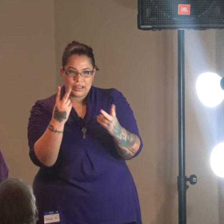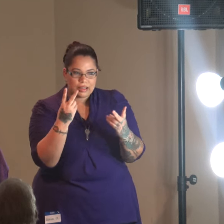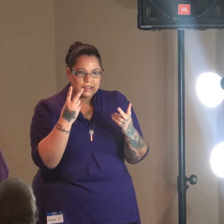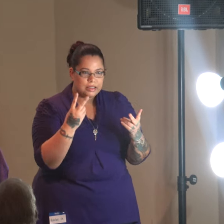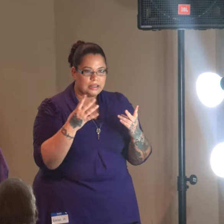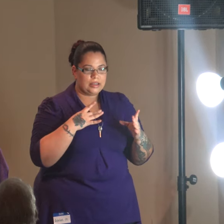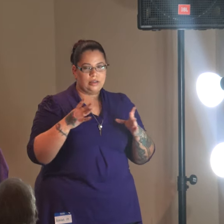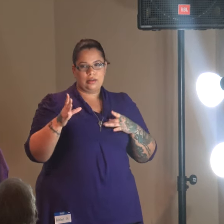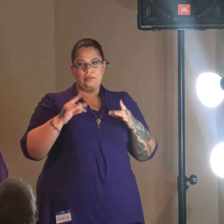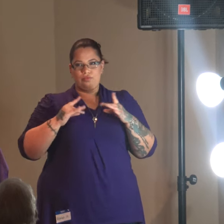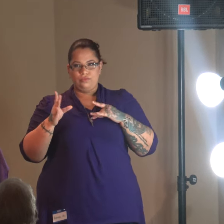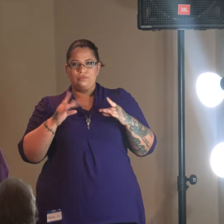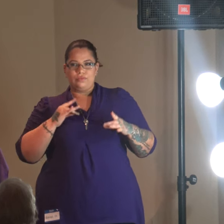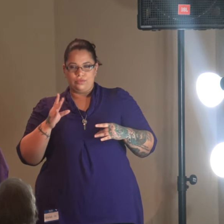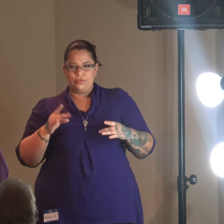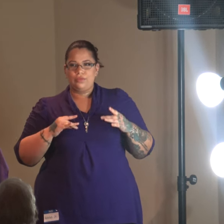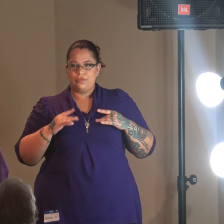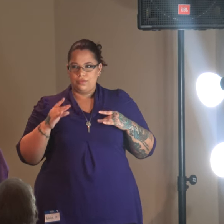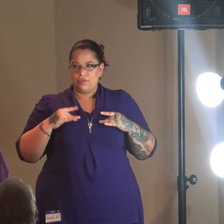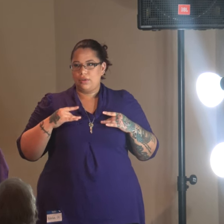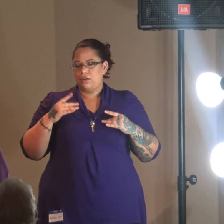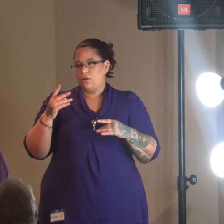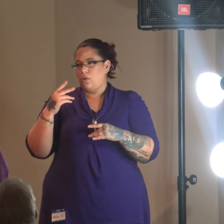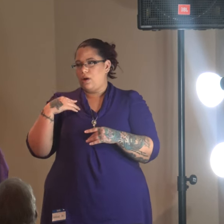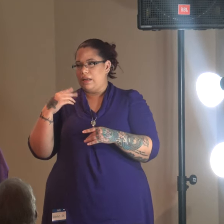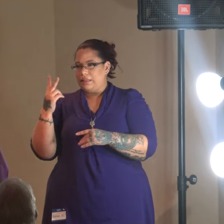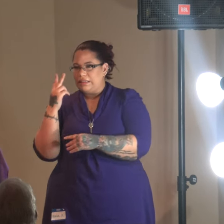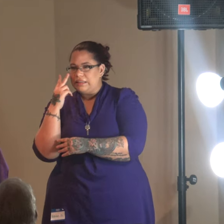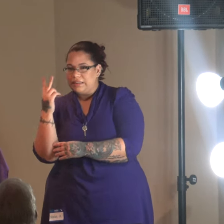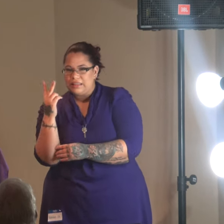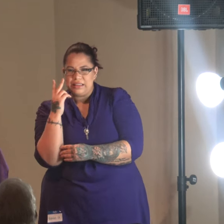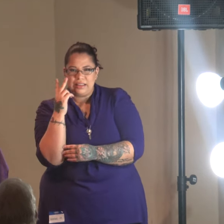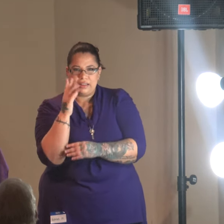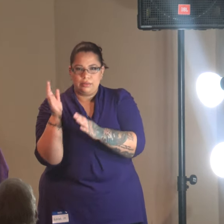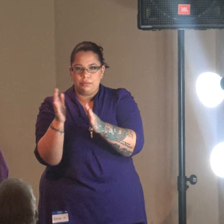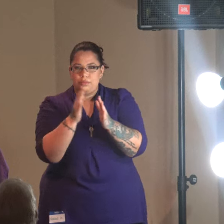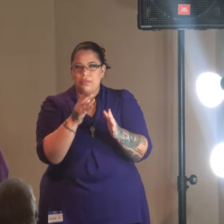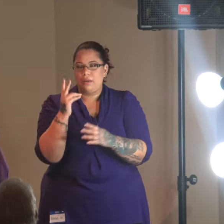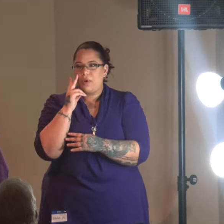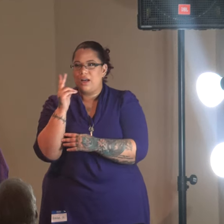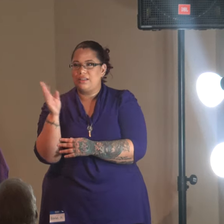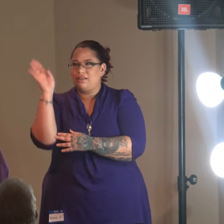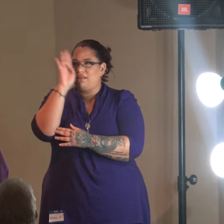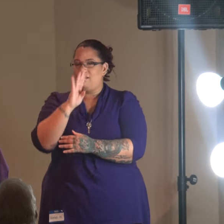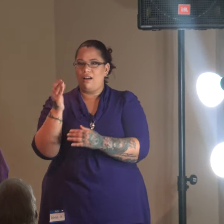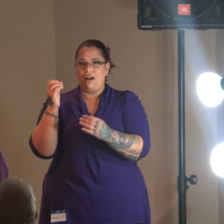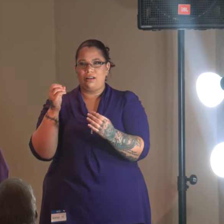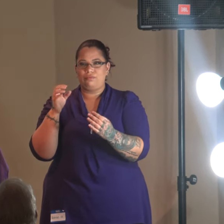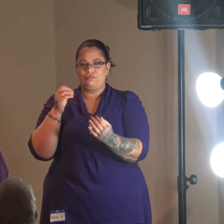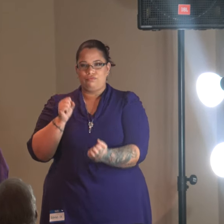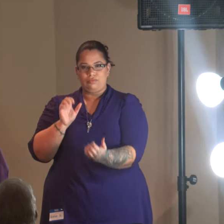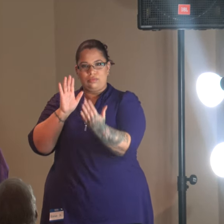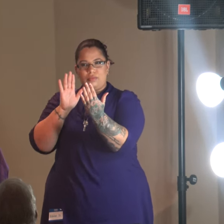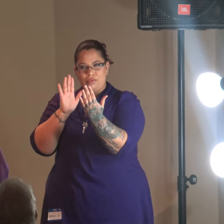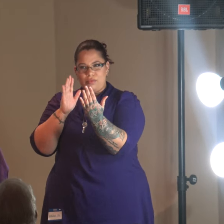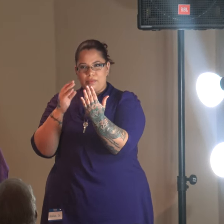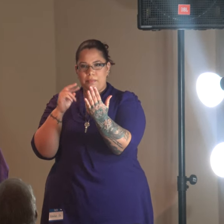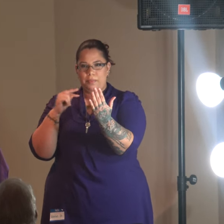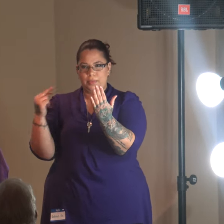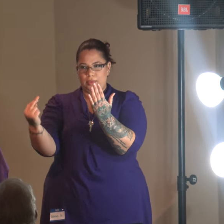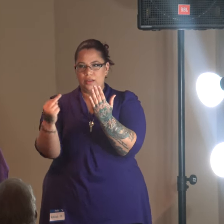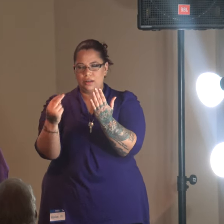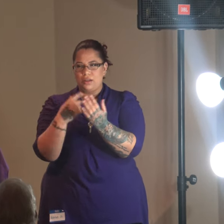God. When, whoever I see, I'm seeing God reflecting back at me. So that's the energy with which I walk into the world every